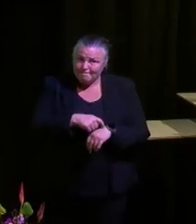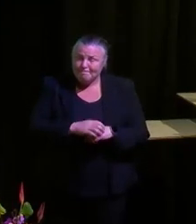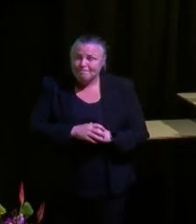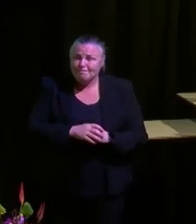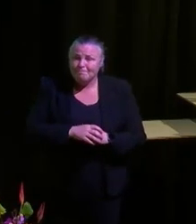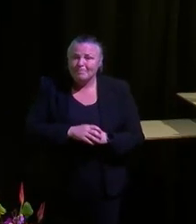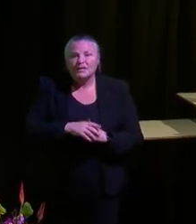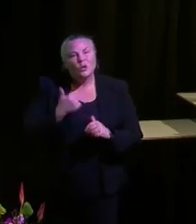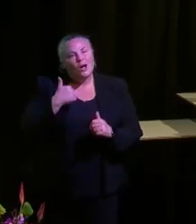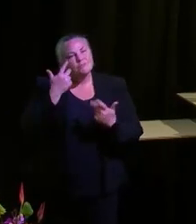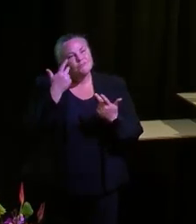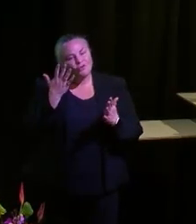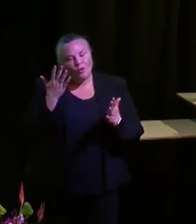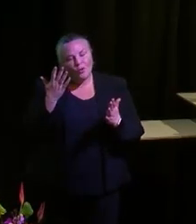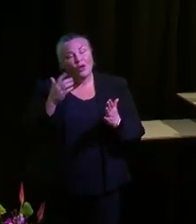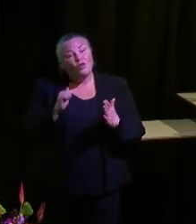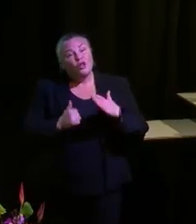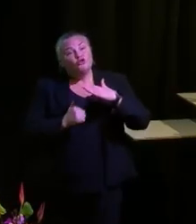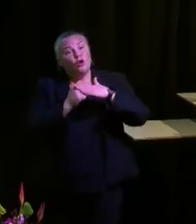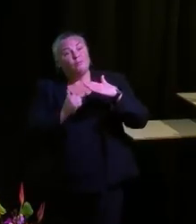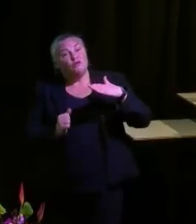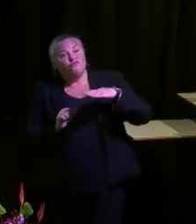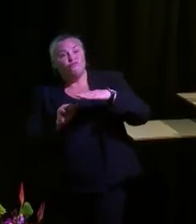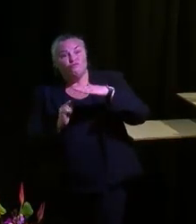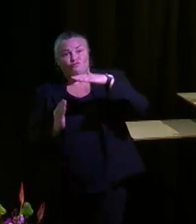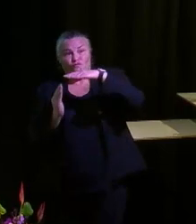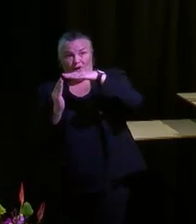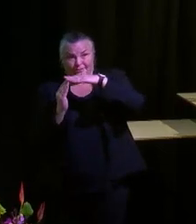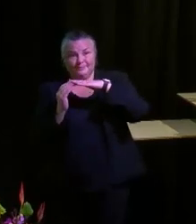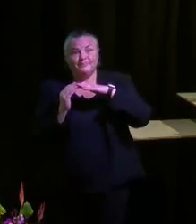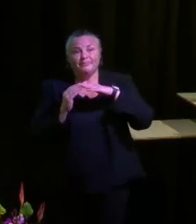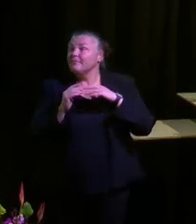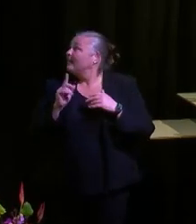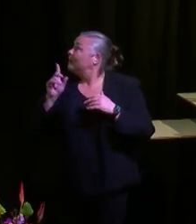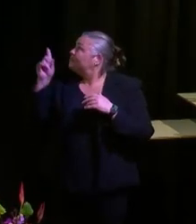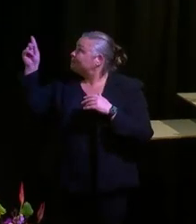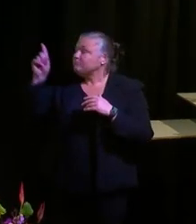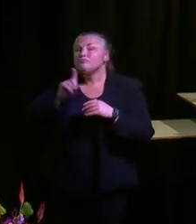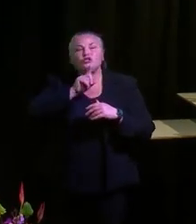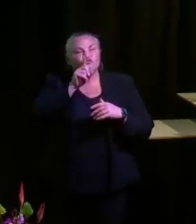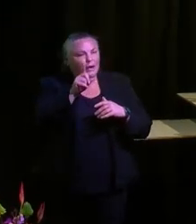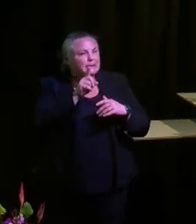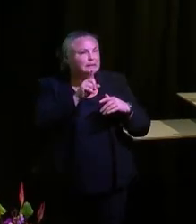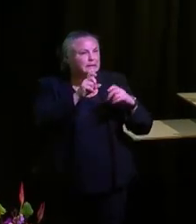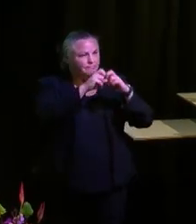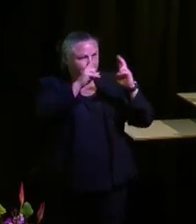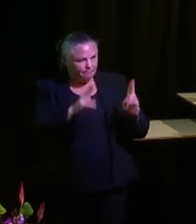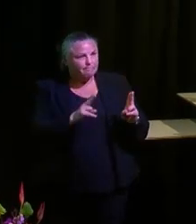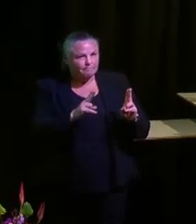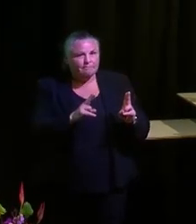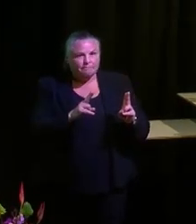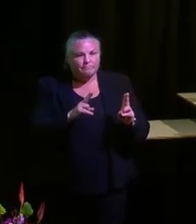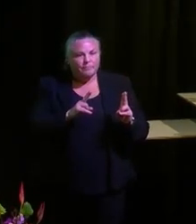kind of depicted in the image on the top right, which is the corner of Trinity Lane and Woolloongabba, which is the road that those hostels used